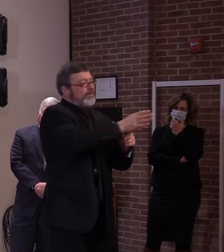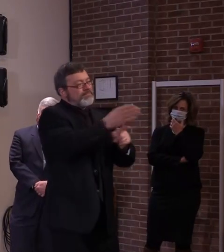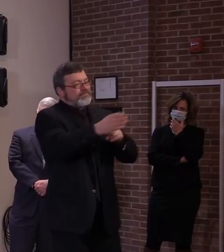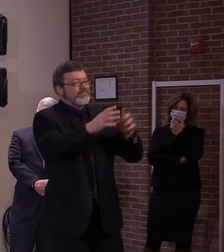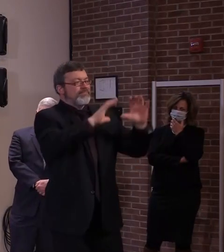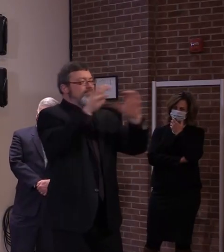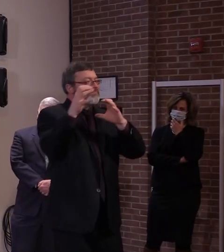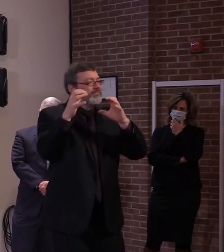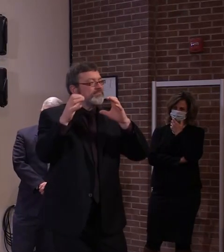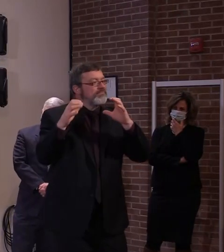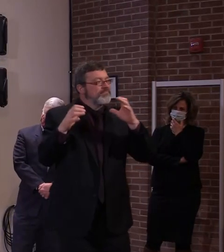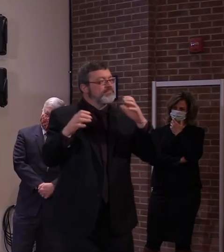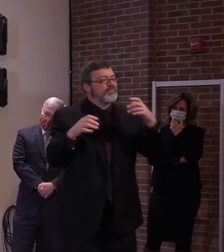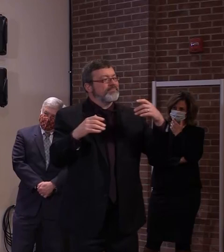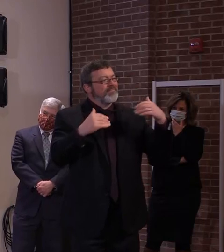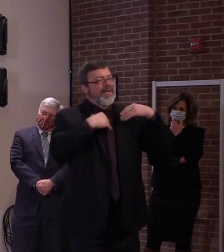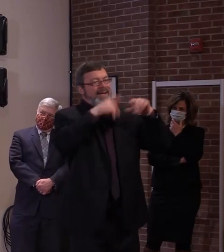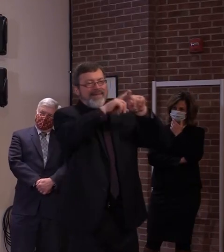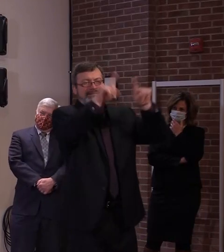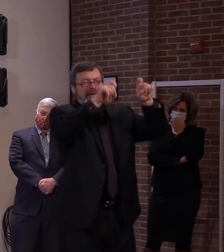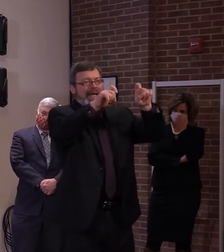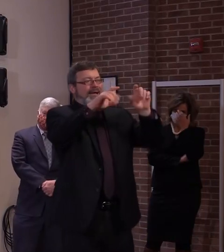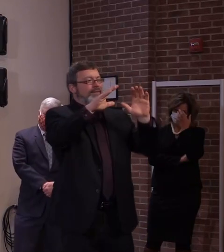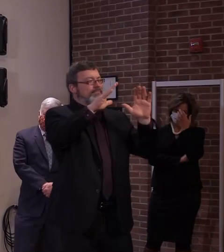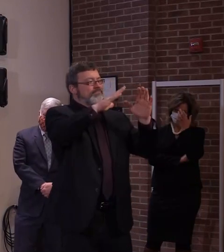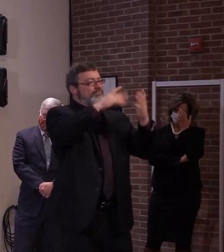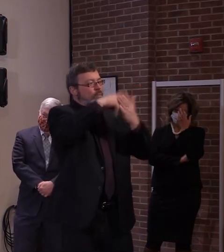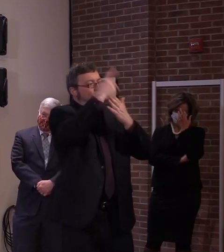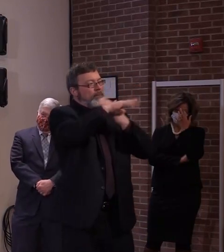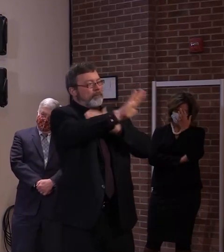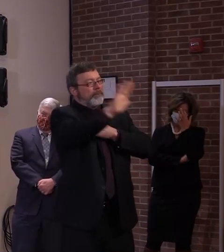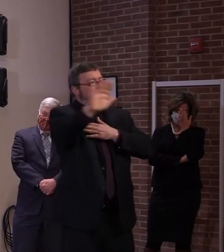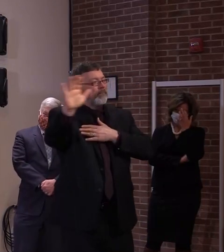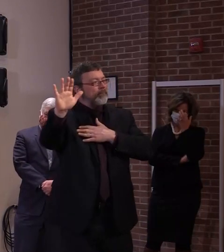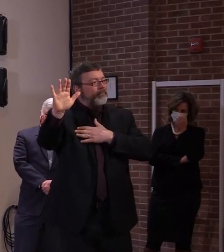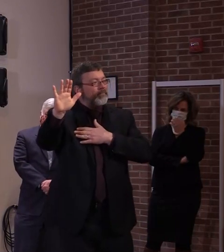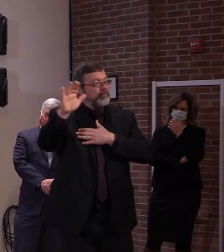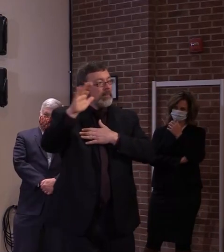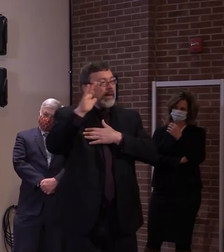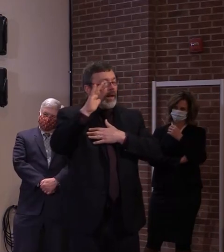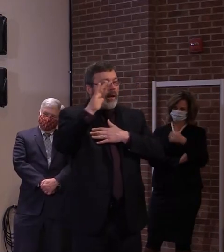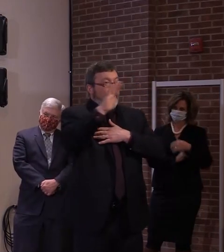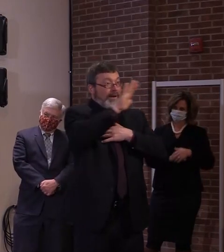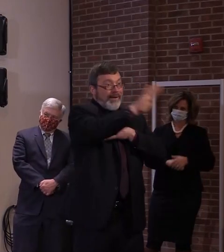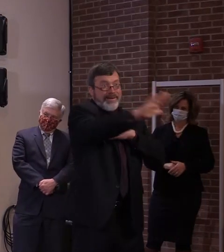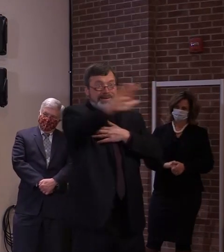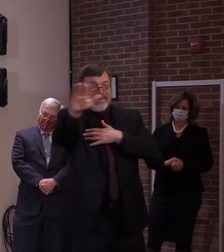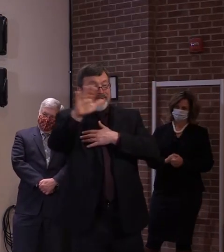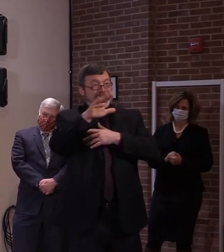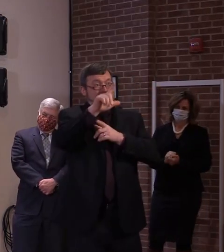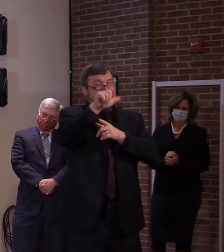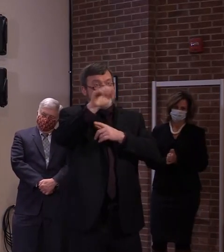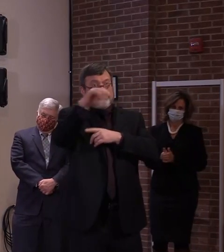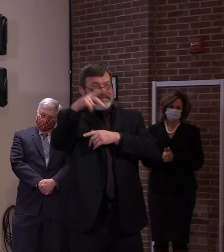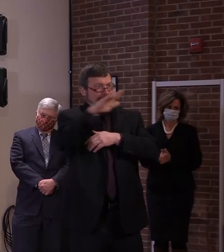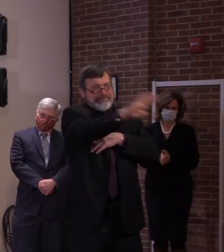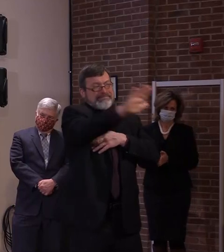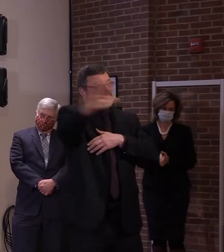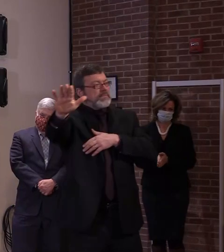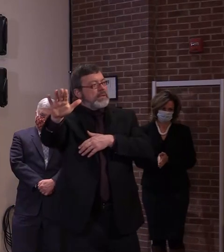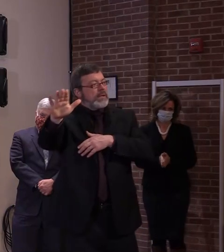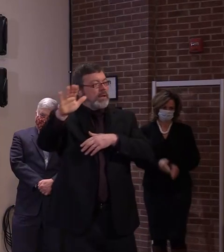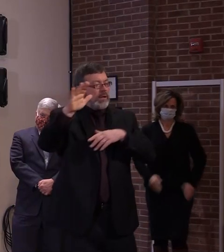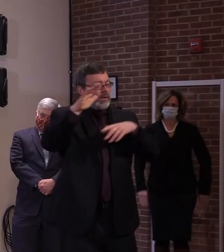LAMP is a slightly different technology, so it's not called the same test, but it is in the same category